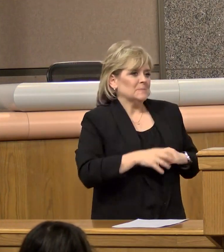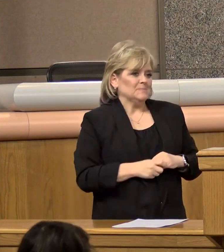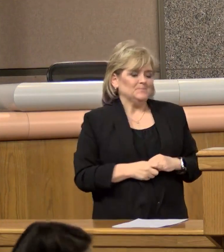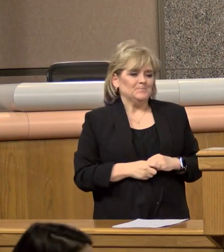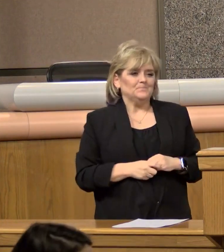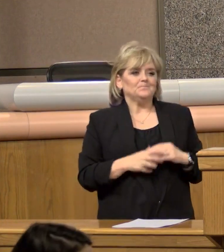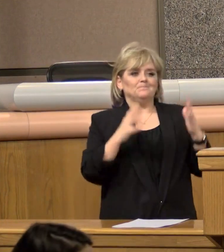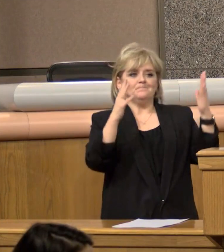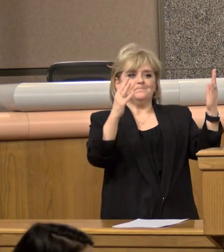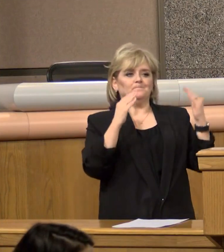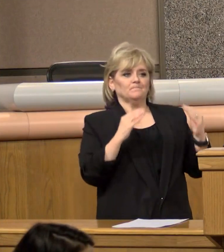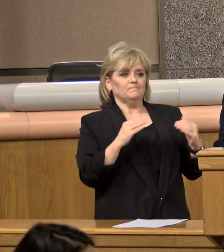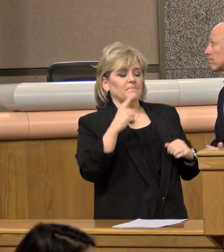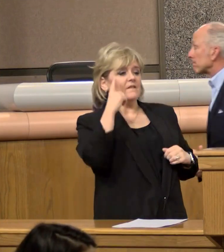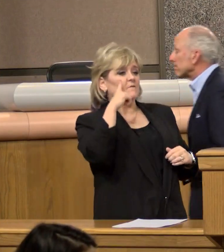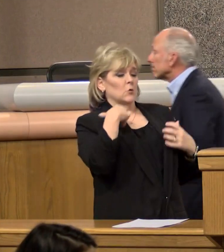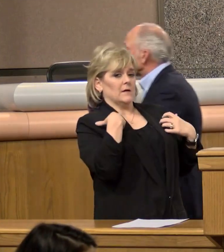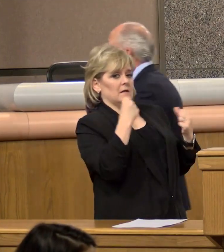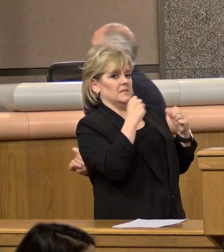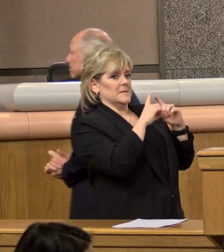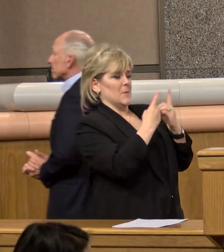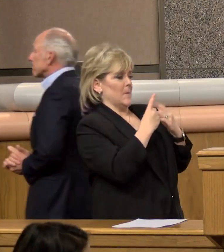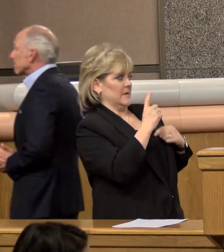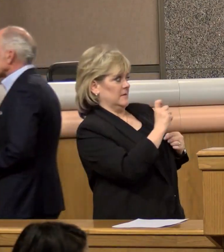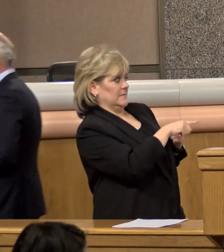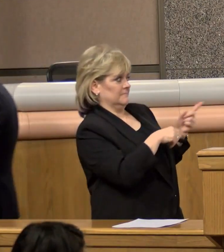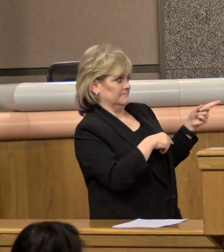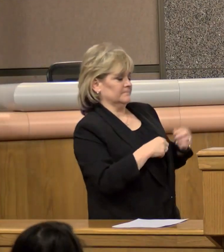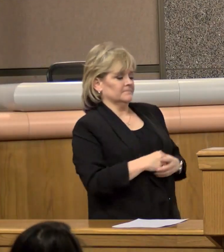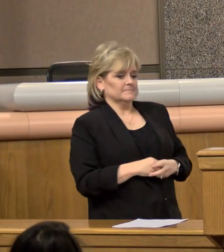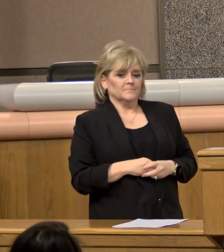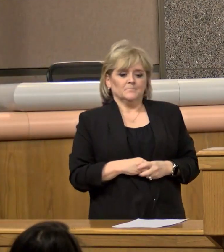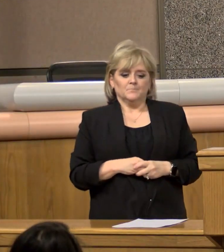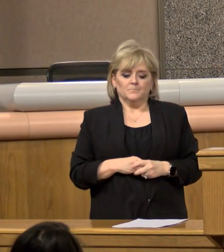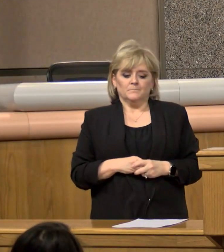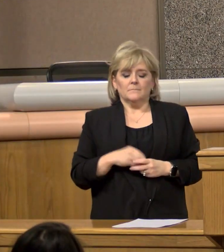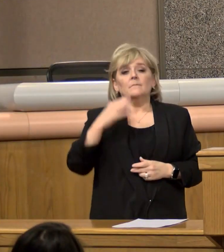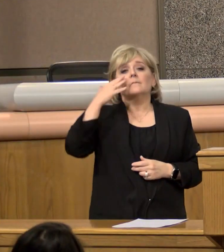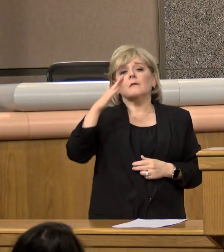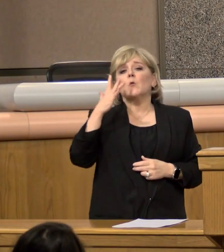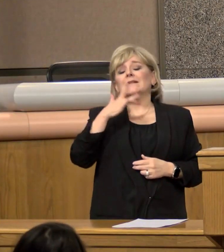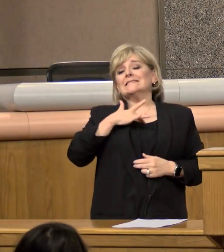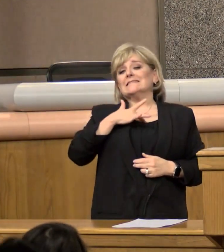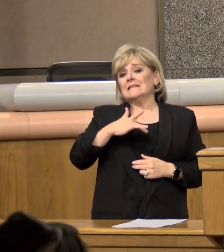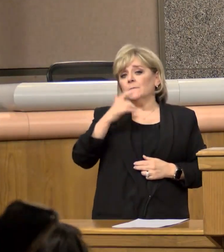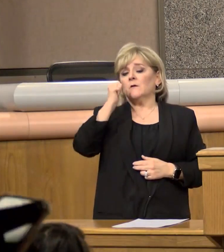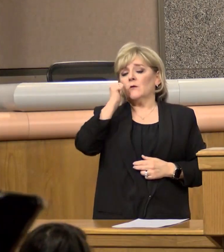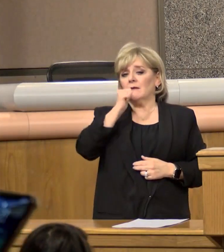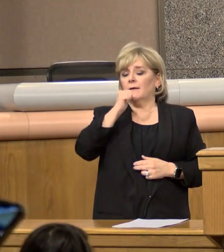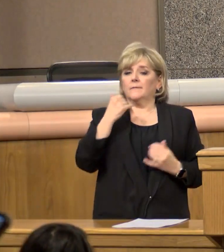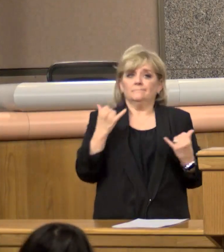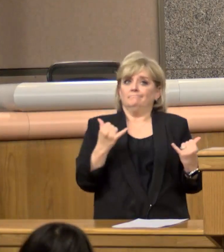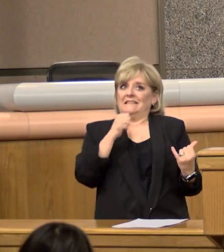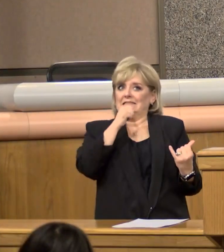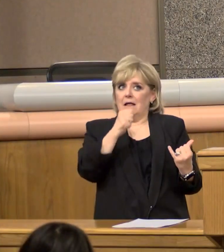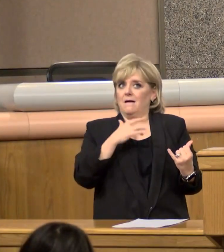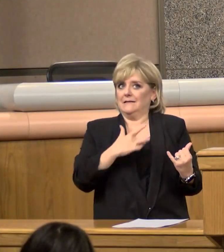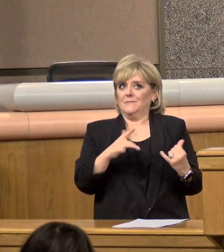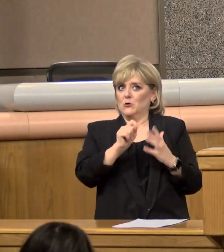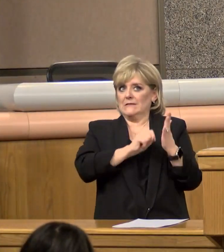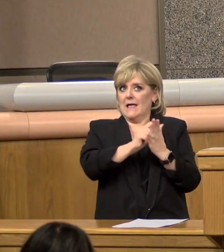And then this one is sort of for the health department on that. Um, I know on a typical day, even though this is not typical times at the moment,